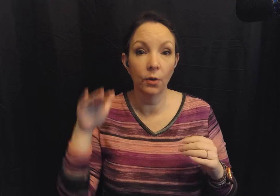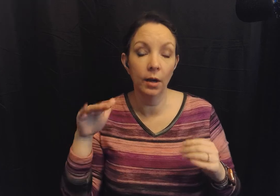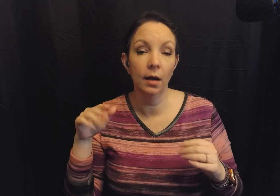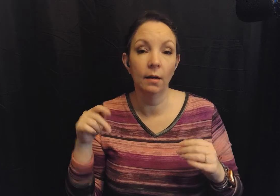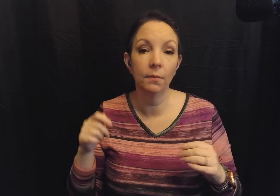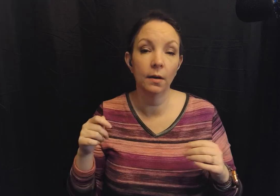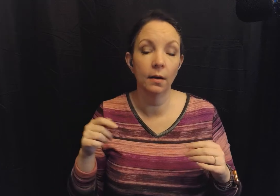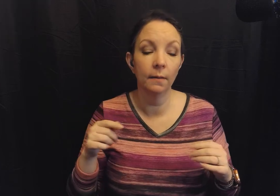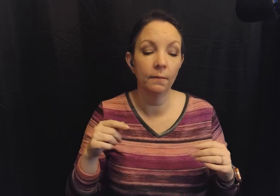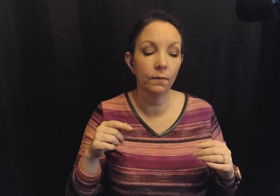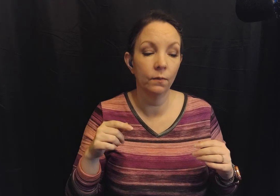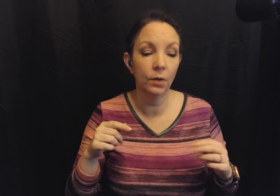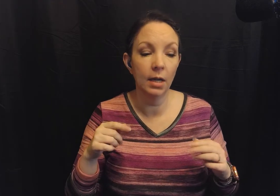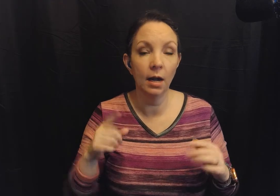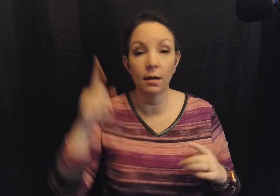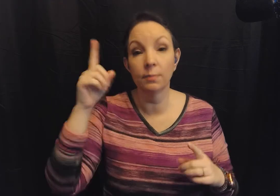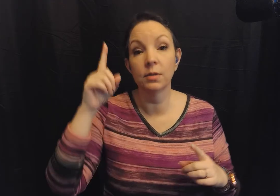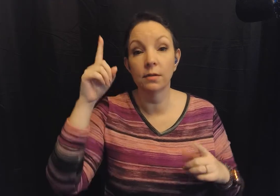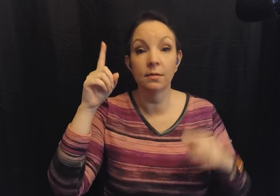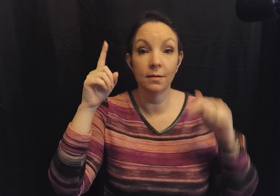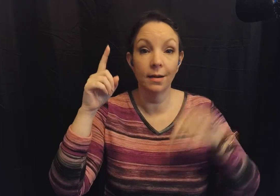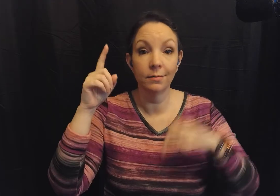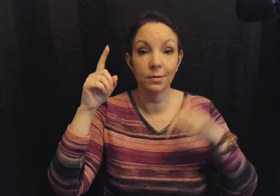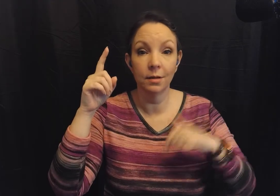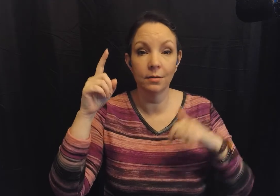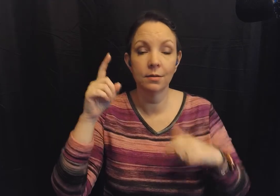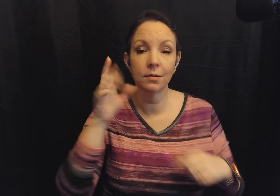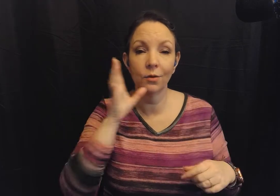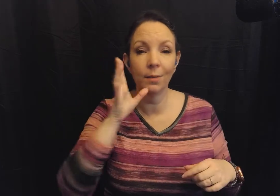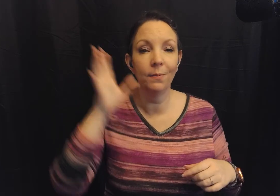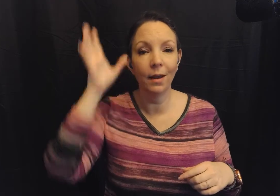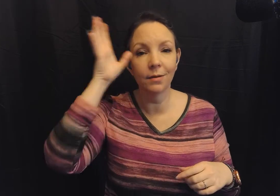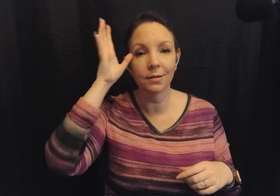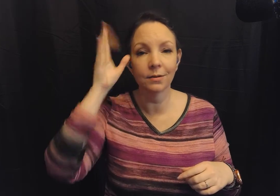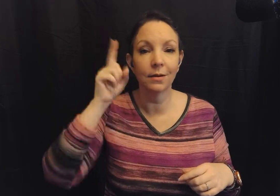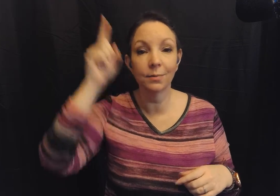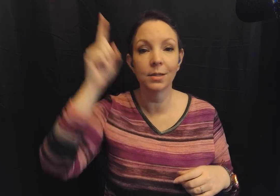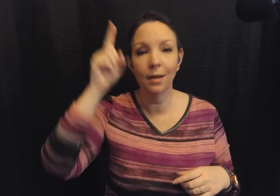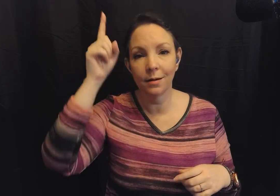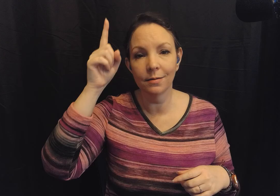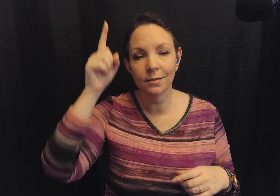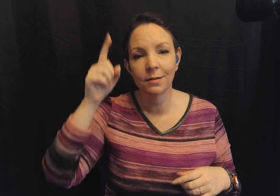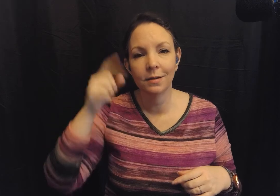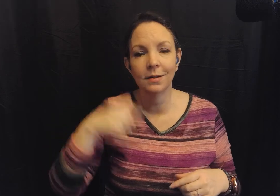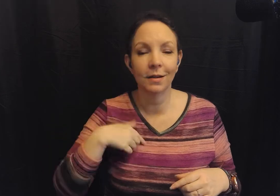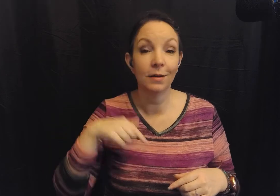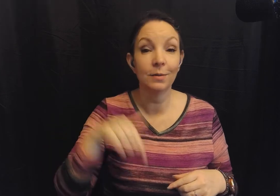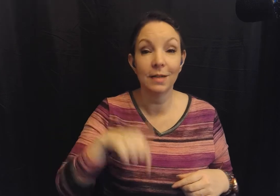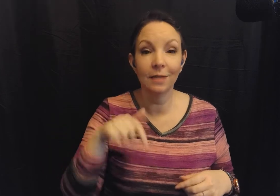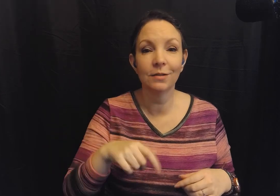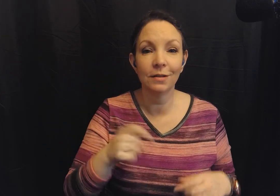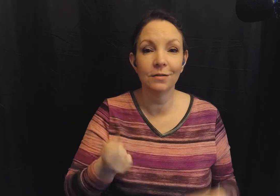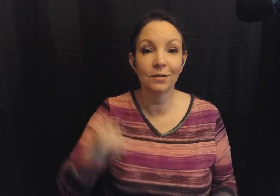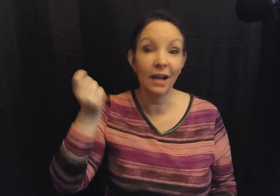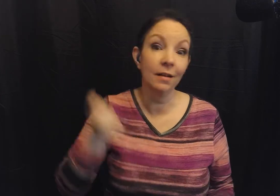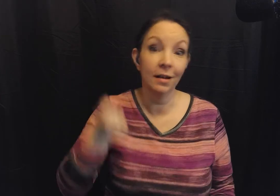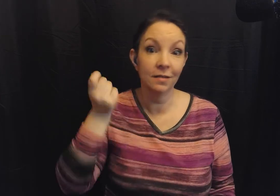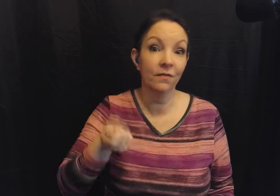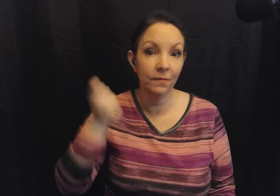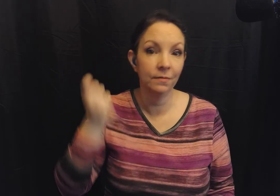up, we had upstairs and downstairs. So when my parents were upstairs and I was downstairs, I